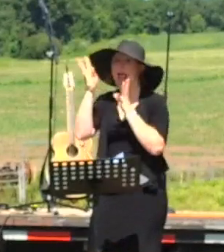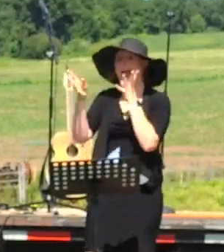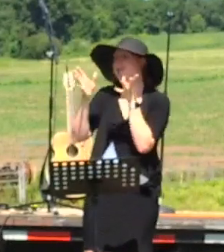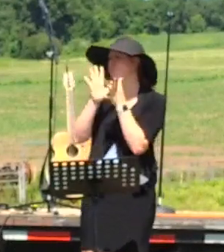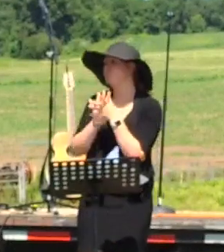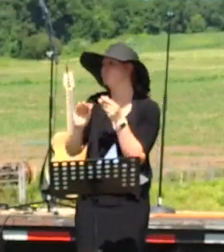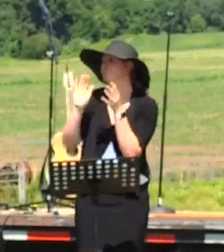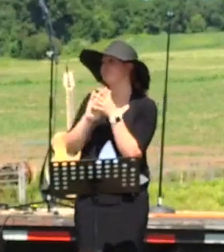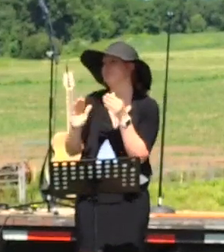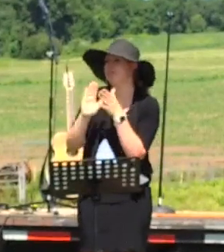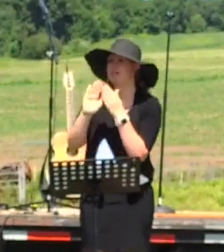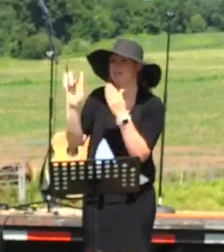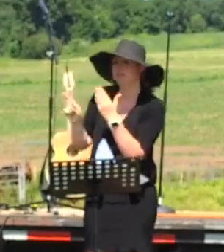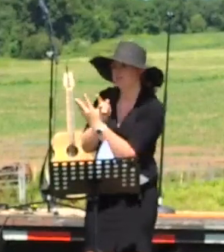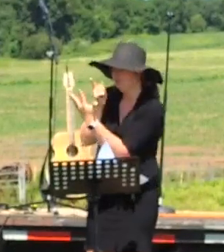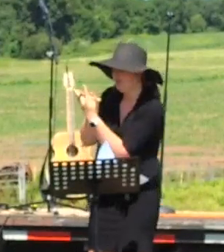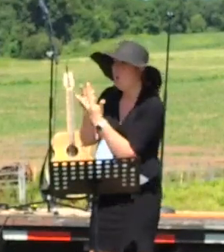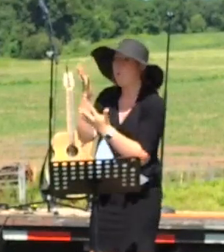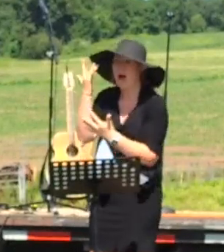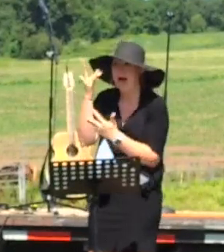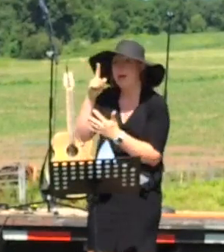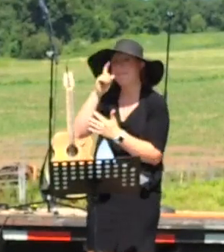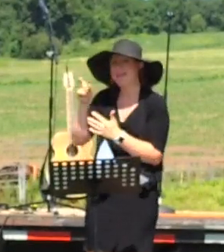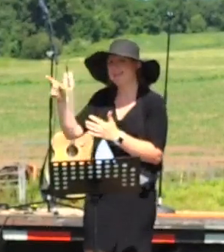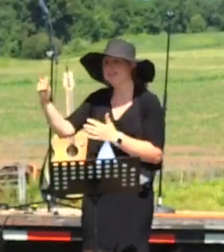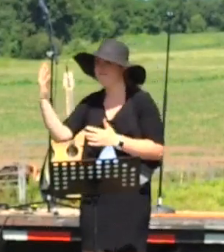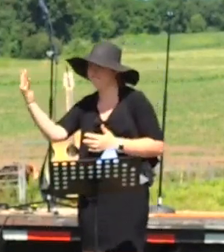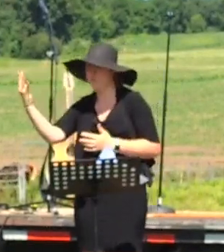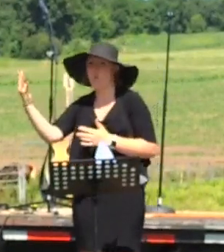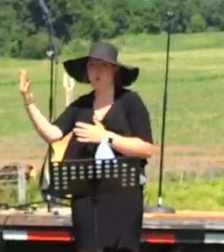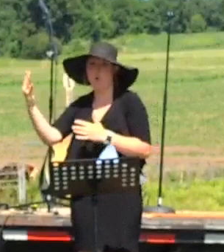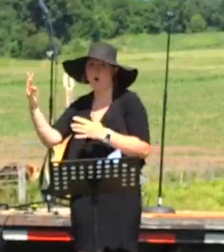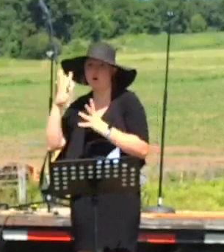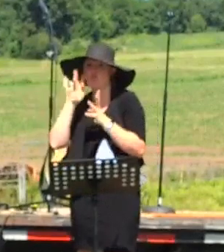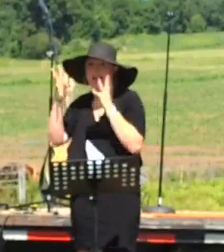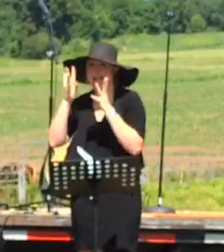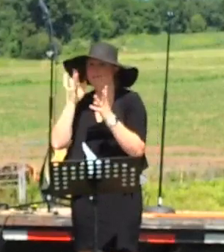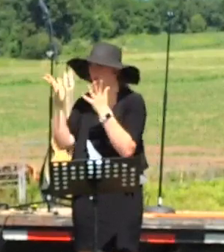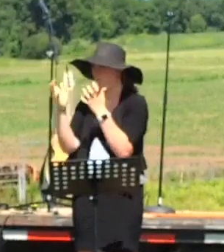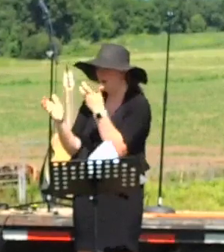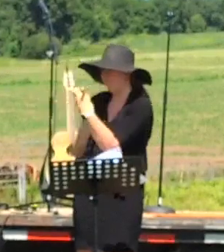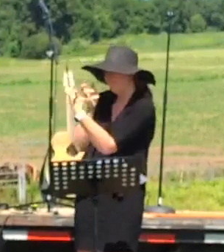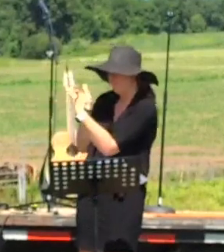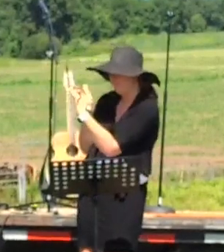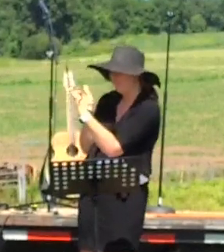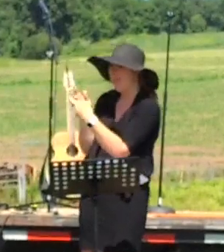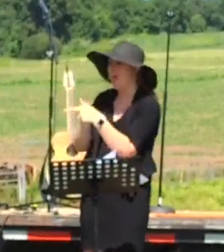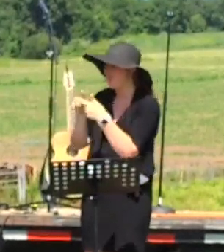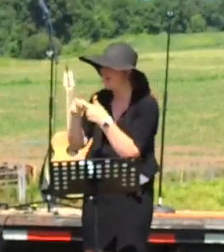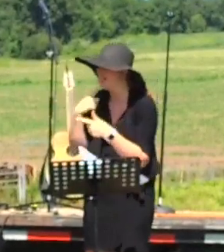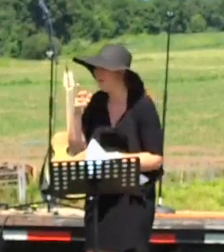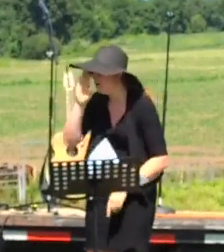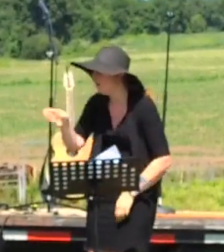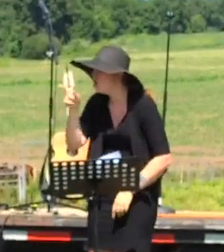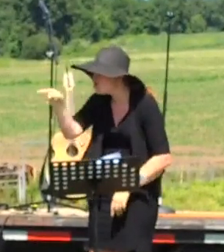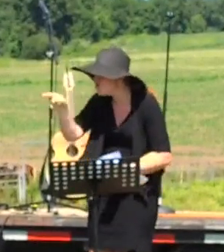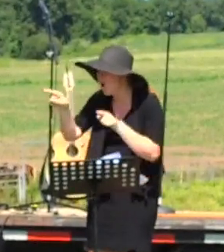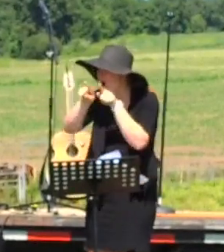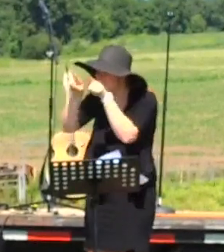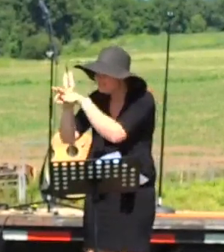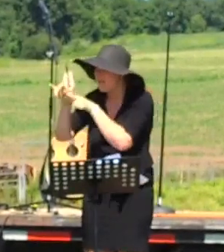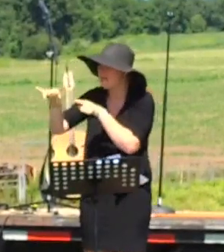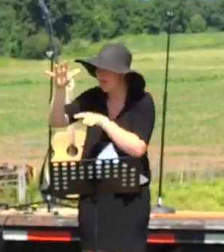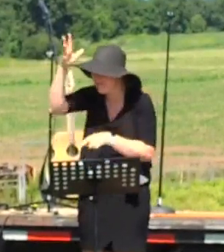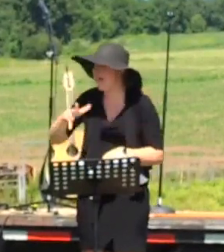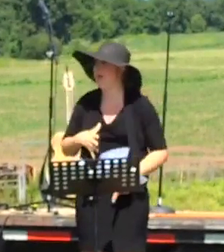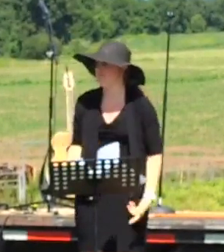to speak to David's creative individualist heart, but then he said, you are that